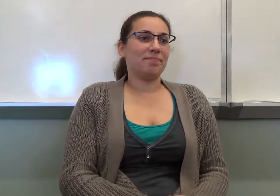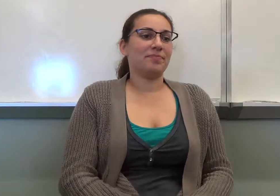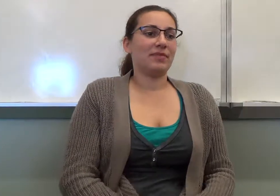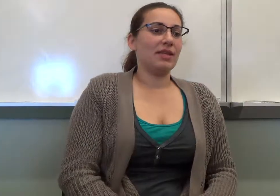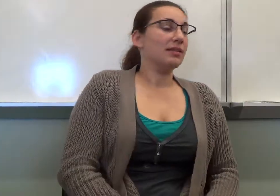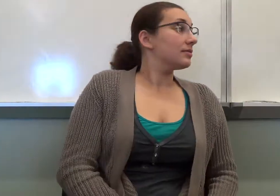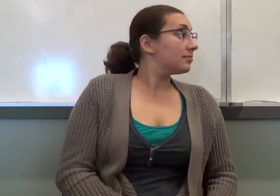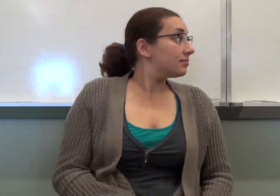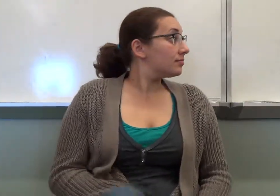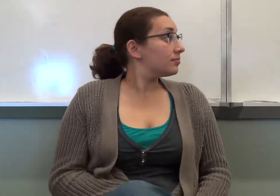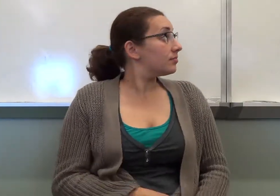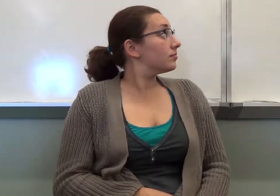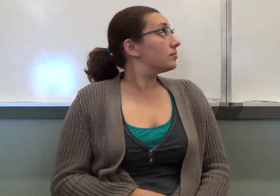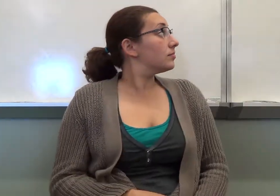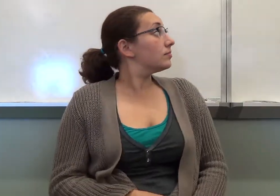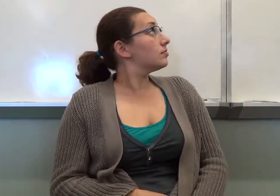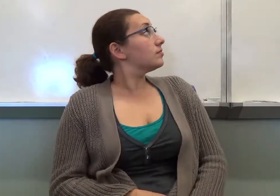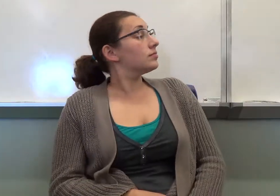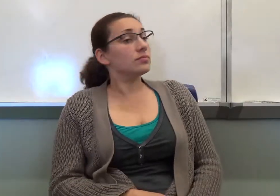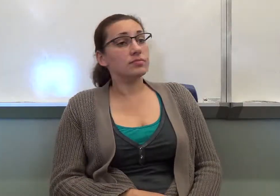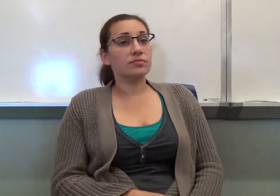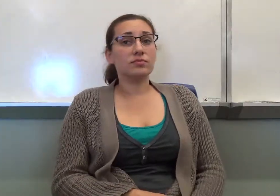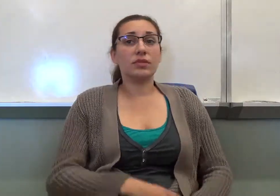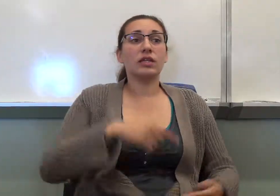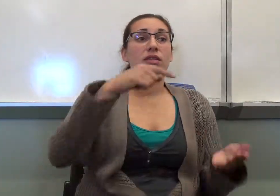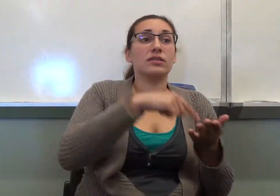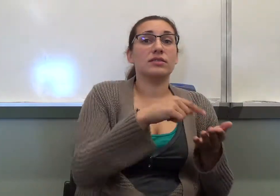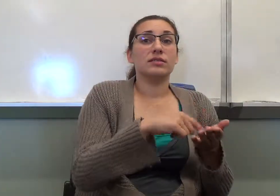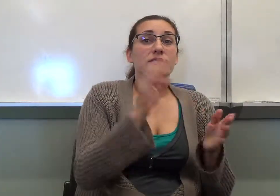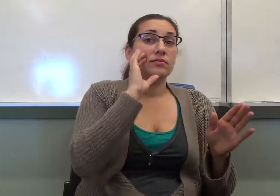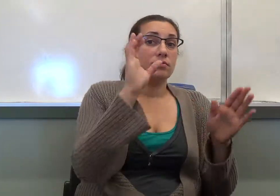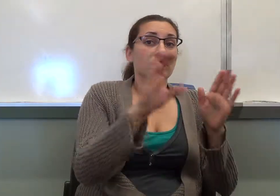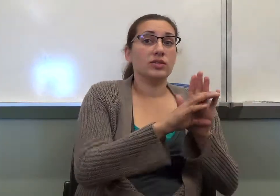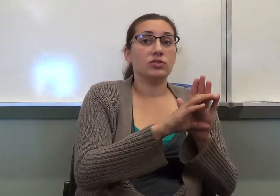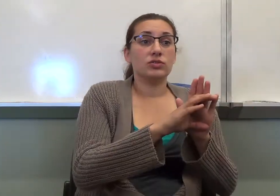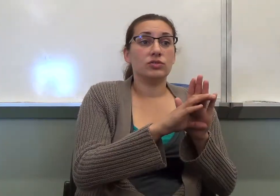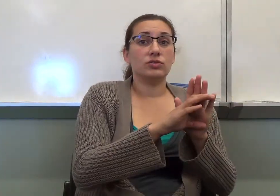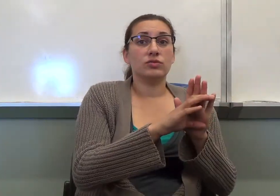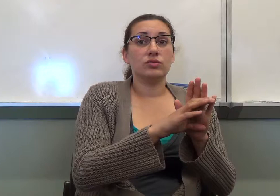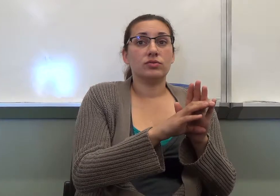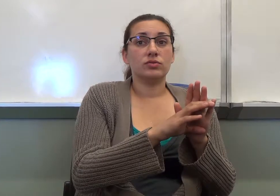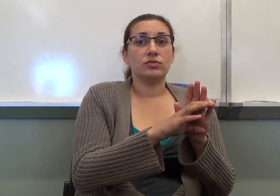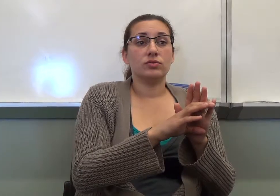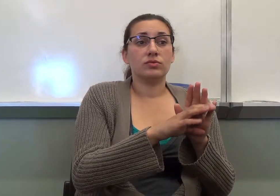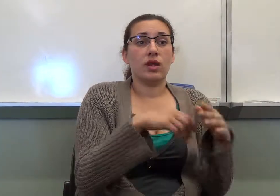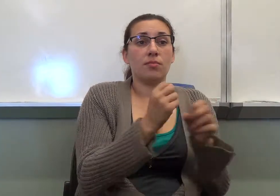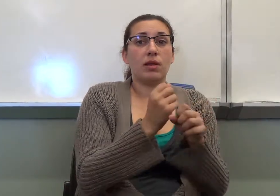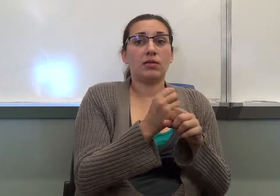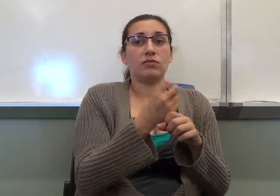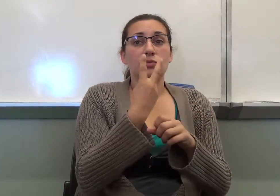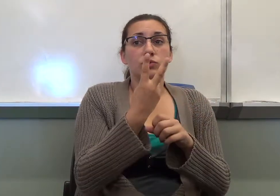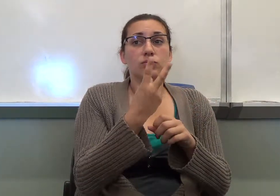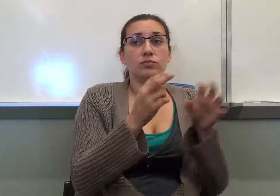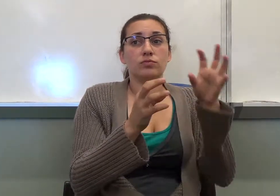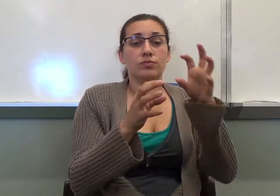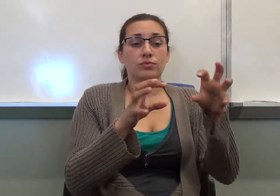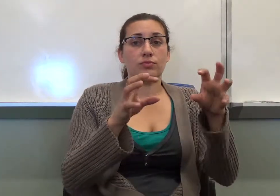Now this is a composite figure, so it's made up of 2, and you'll need to use that